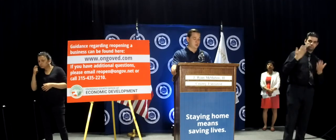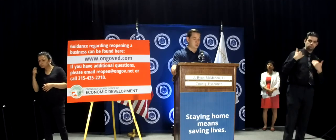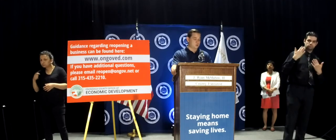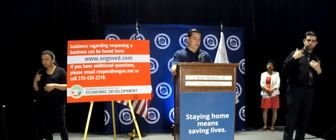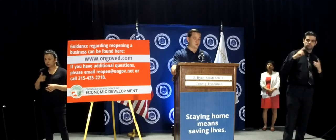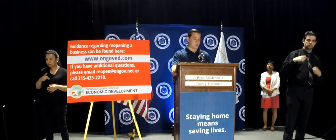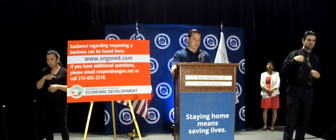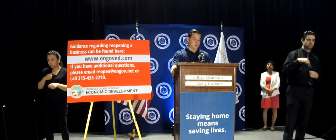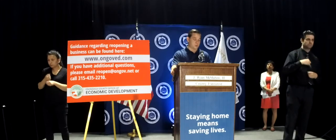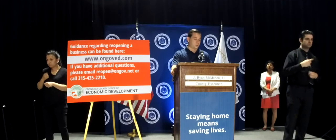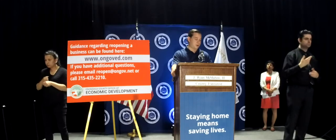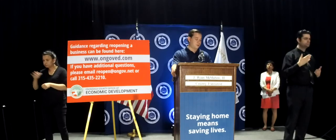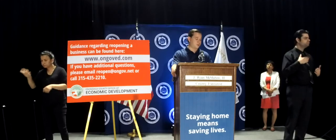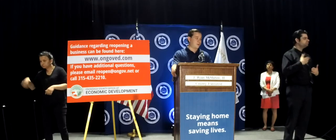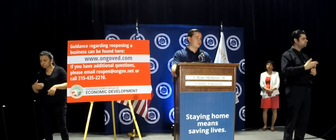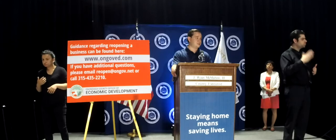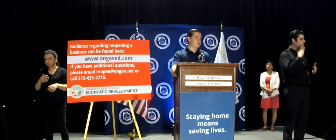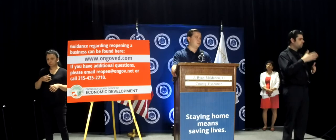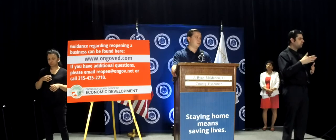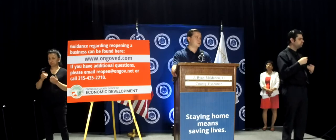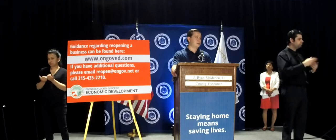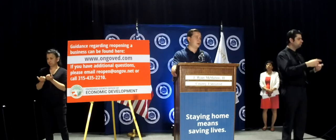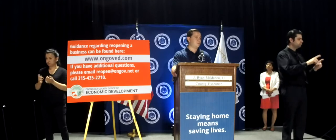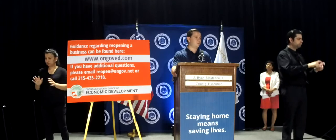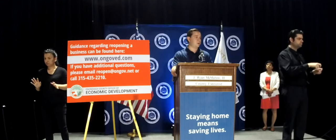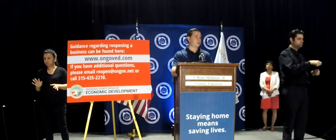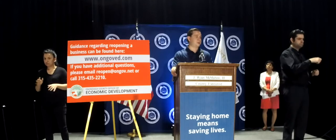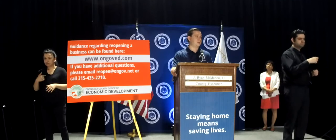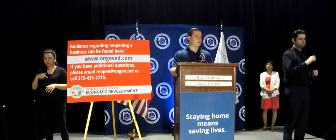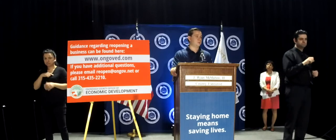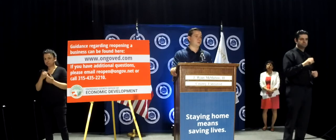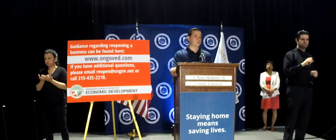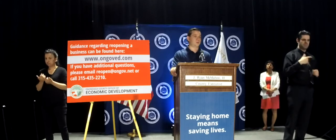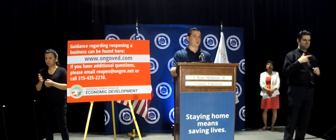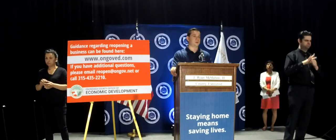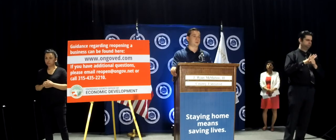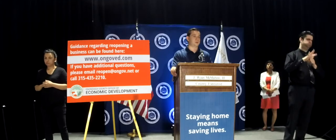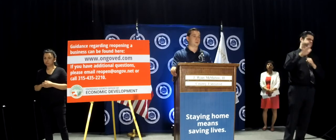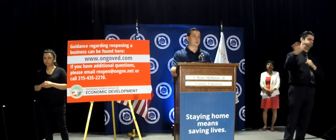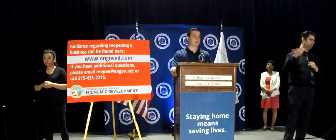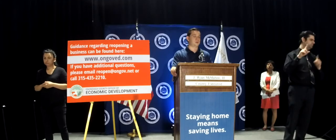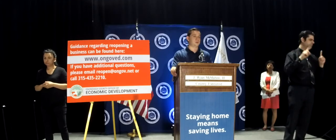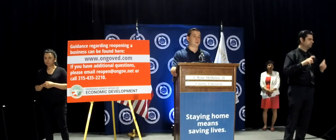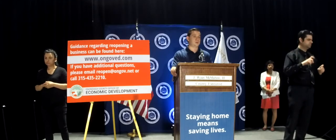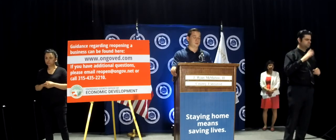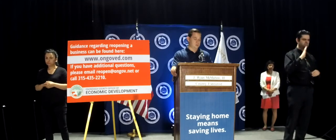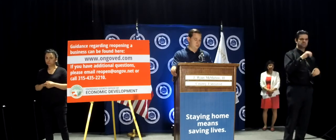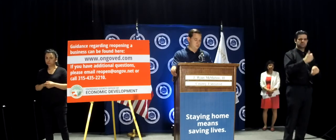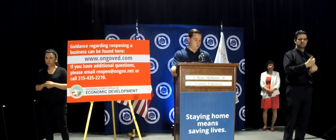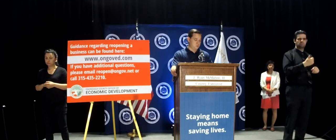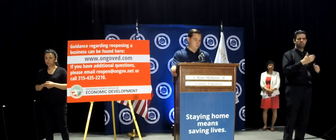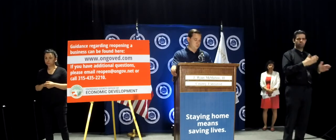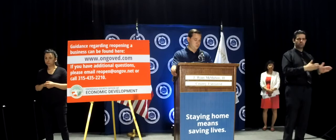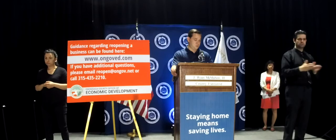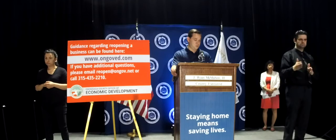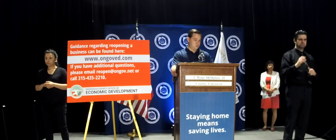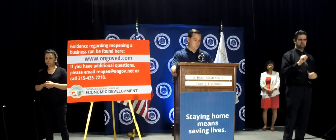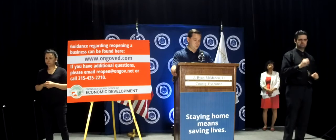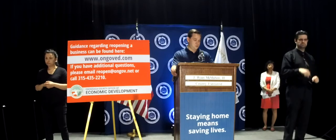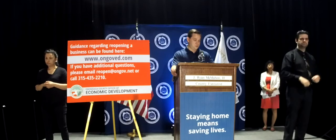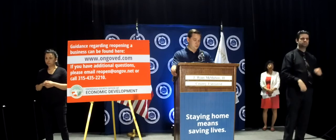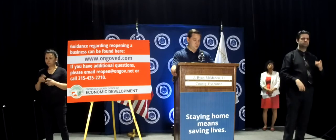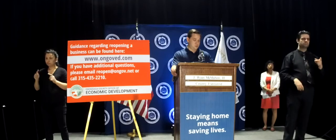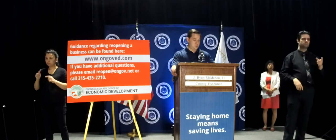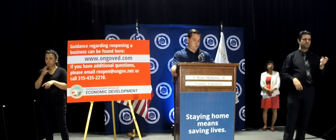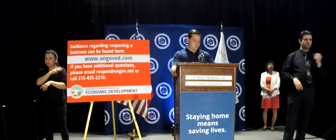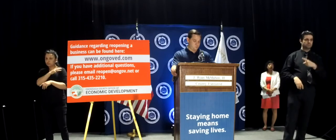and that's what we'll do. We have the capacity. We'll set it up. We'll get it done. We'll do it. We imagine you'll be getting a few moments of rest